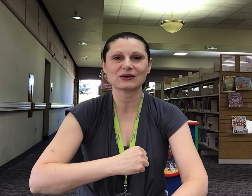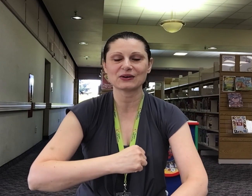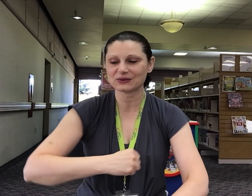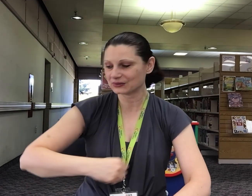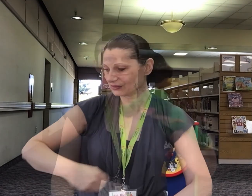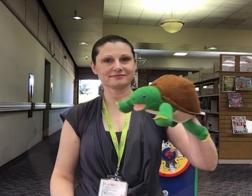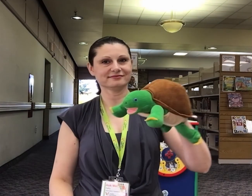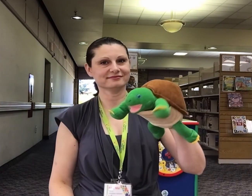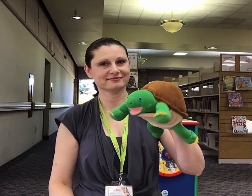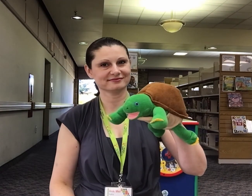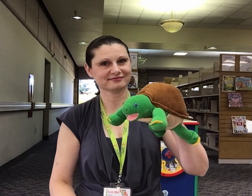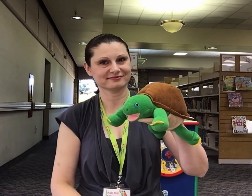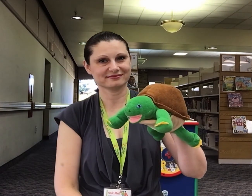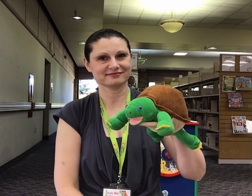slow.